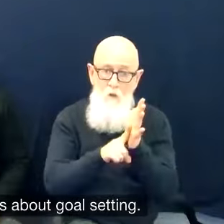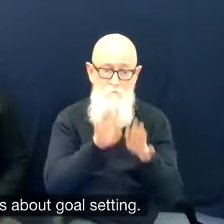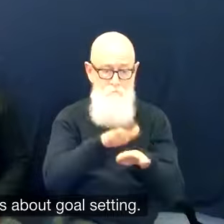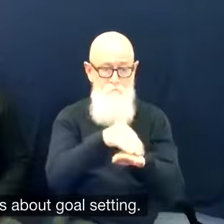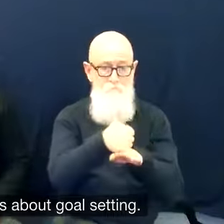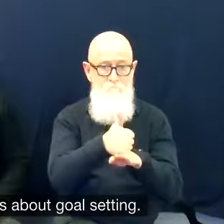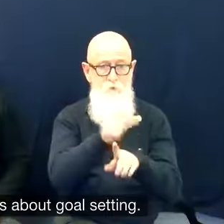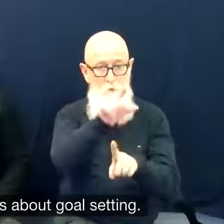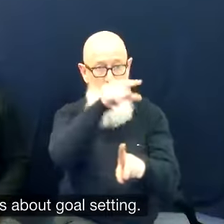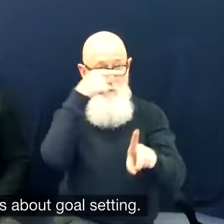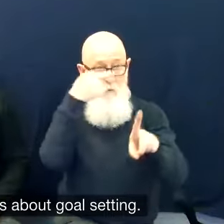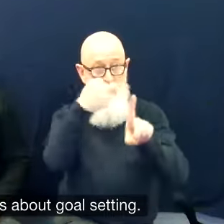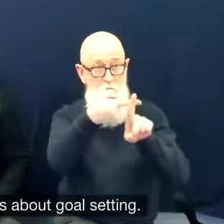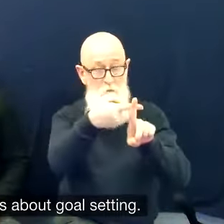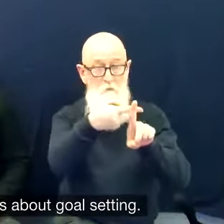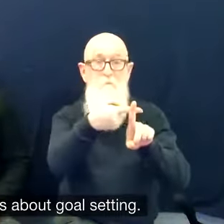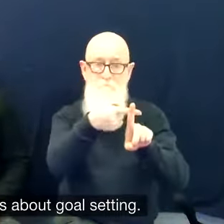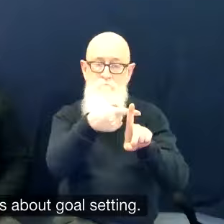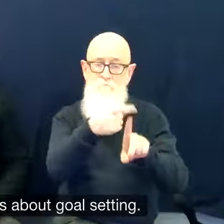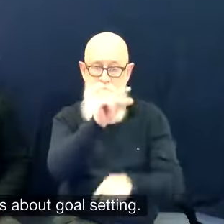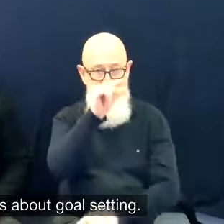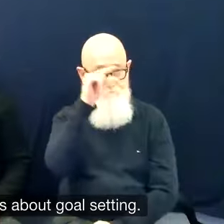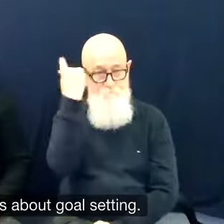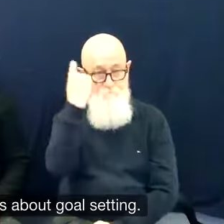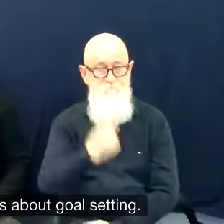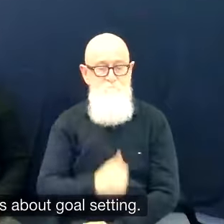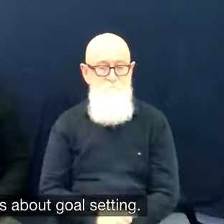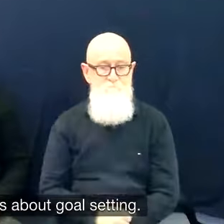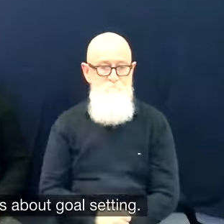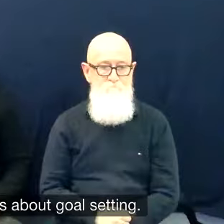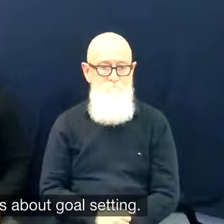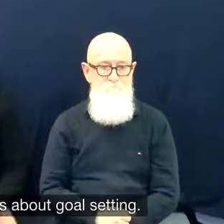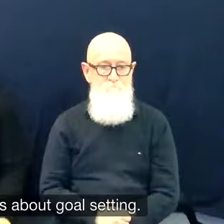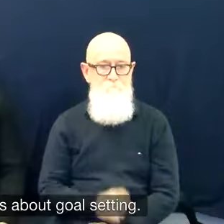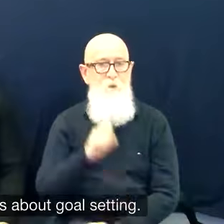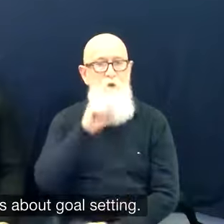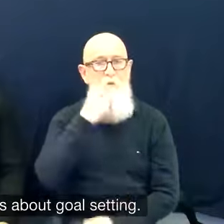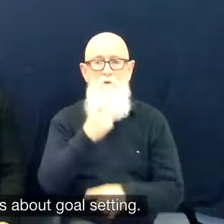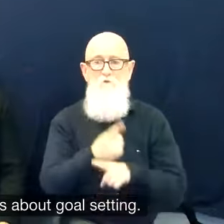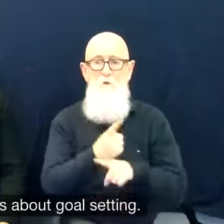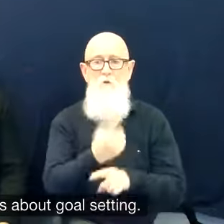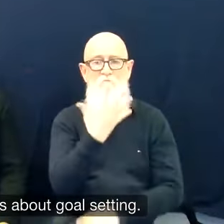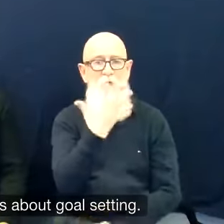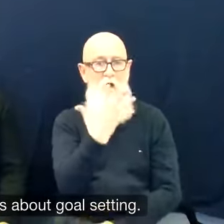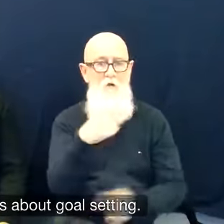And we'll be covering 5 different